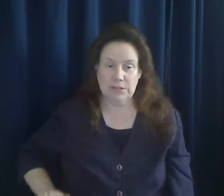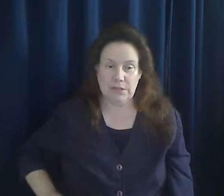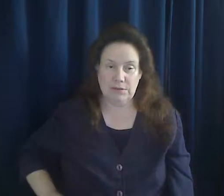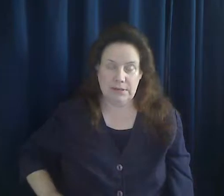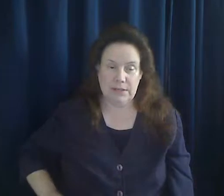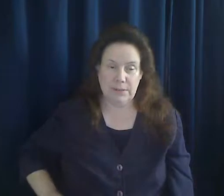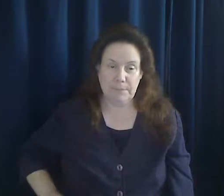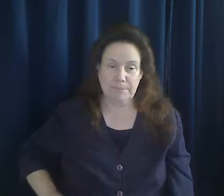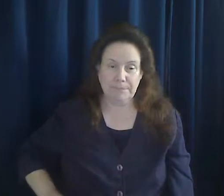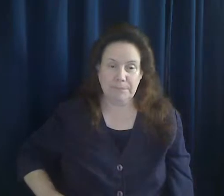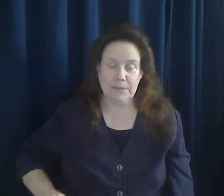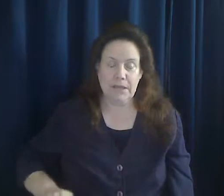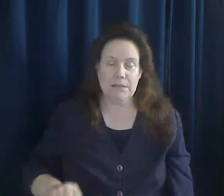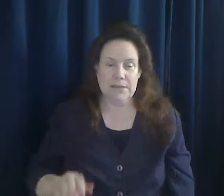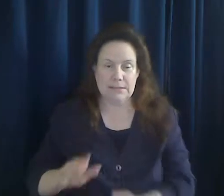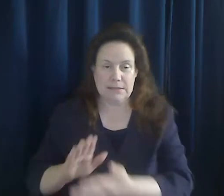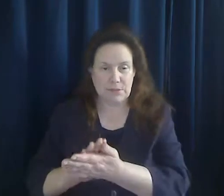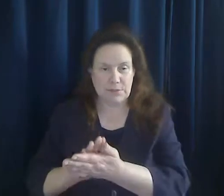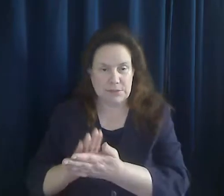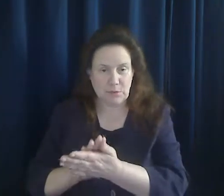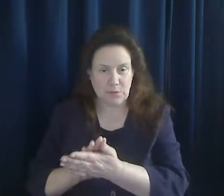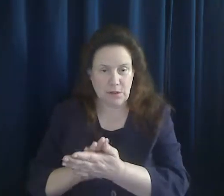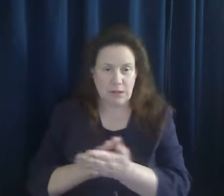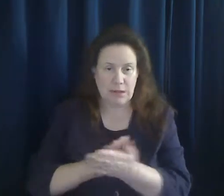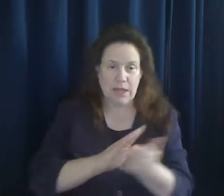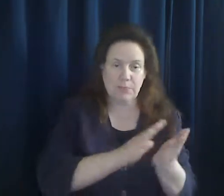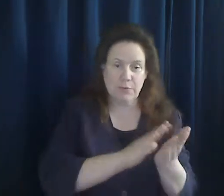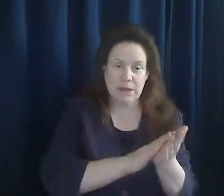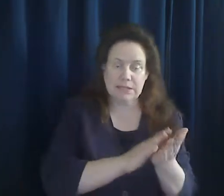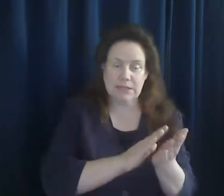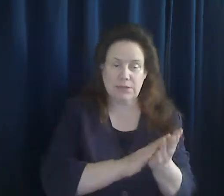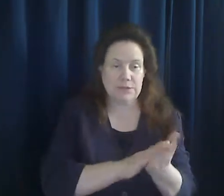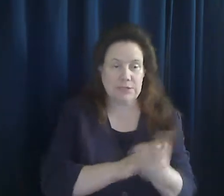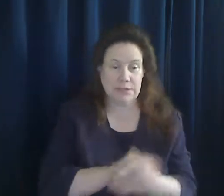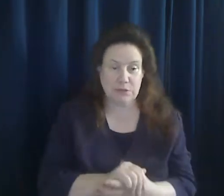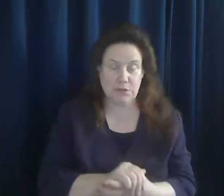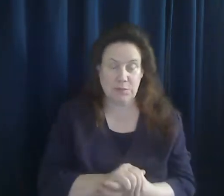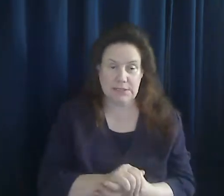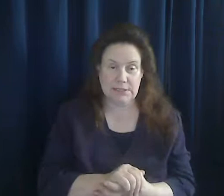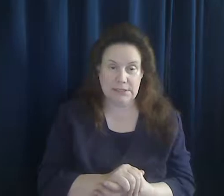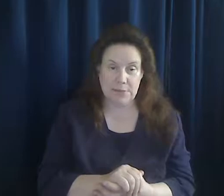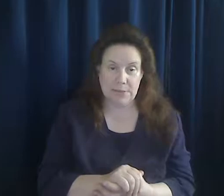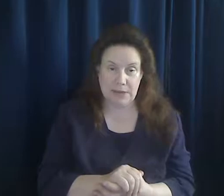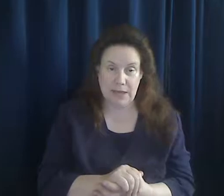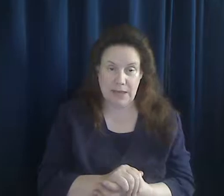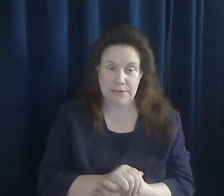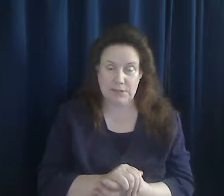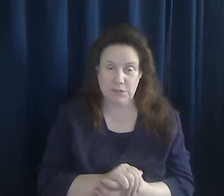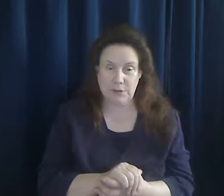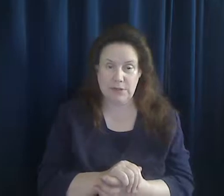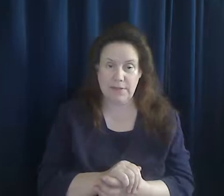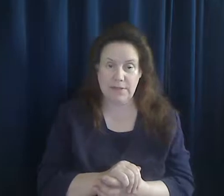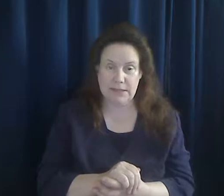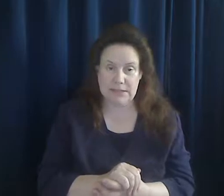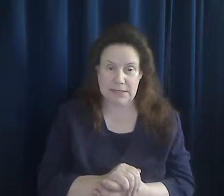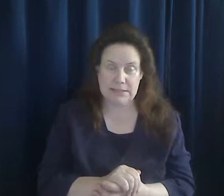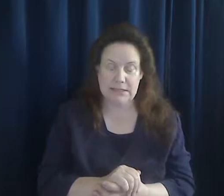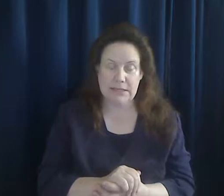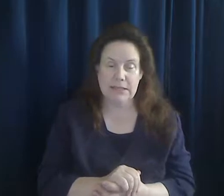down to the hip. So school and praise can look the same, so you really need to depend on the situation and the context